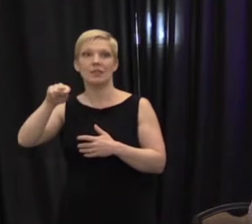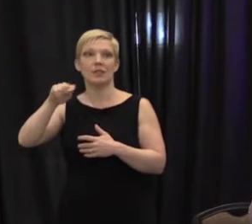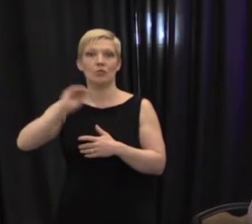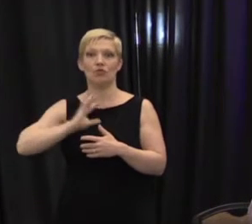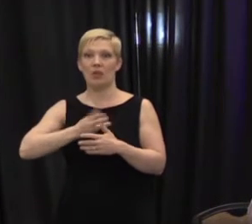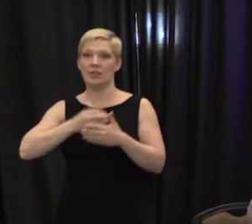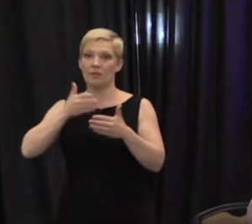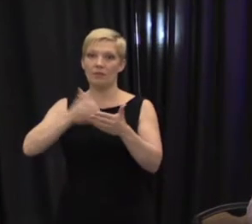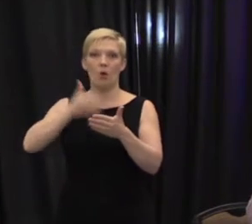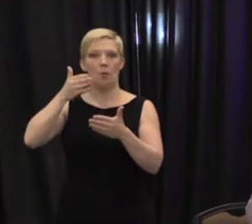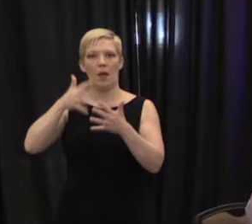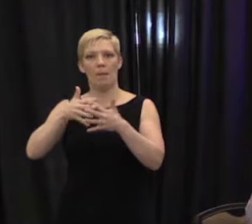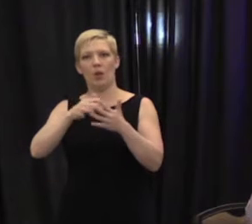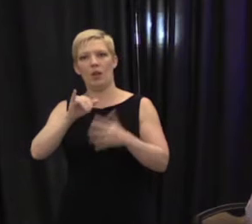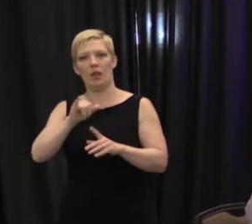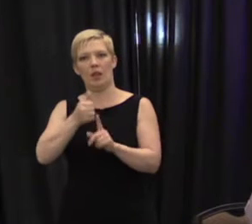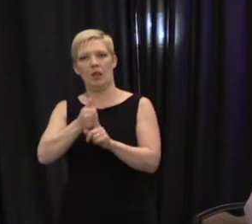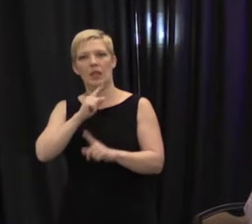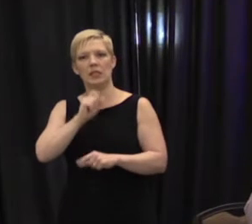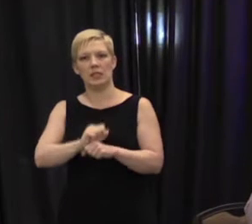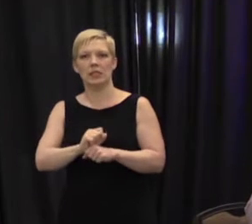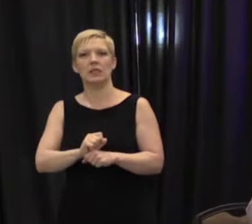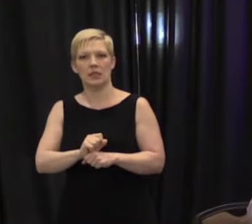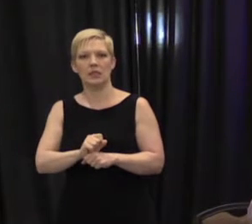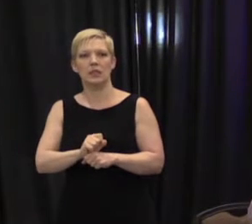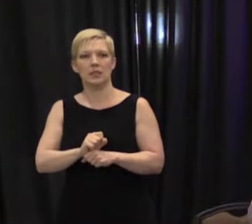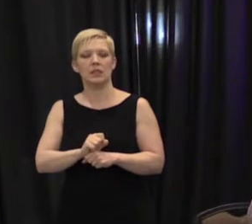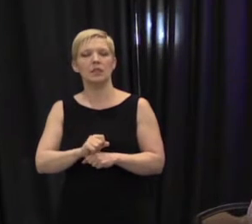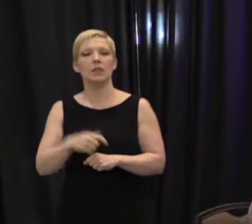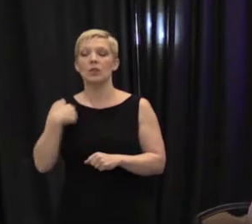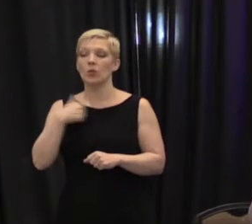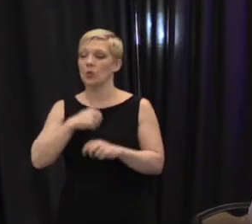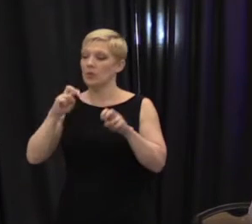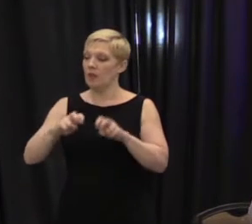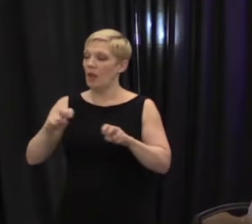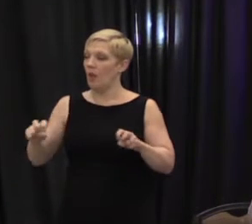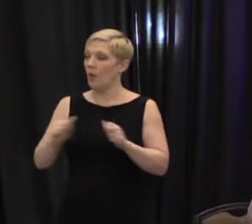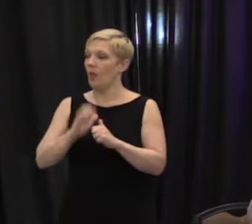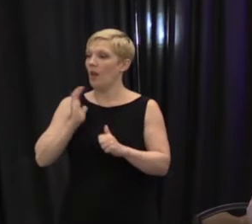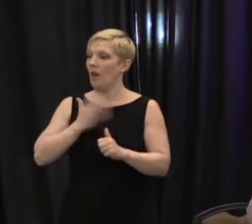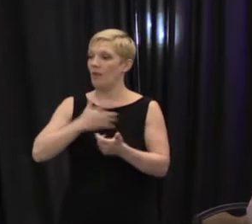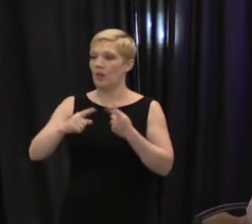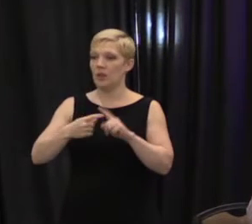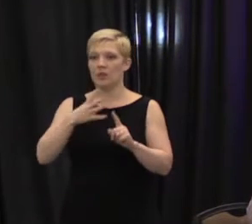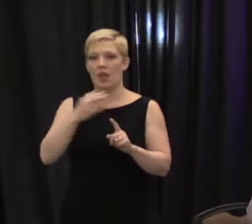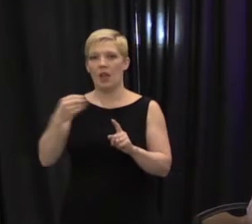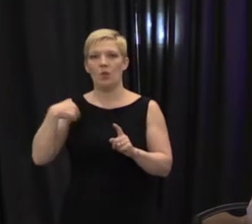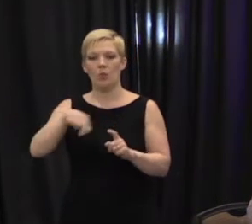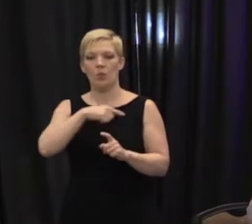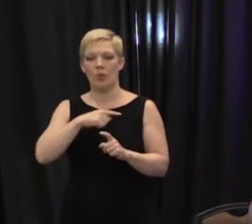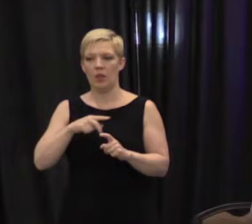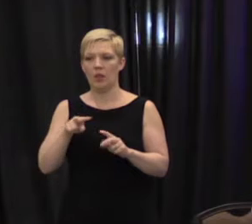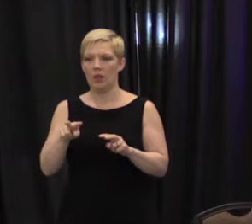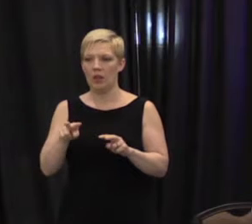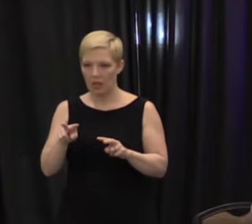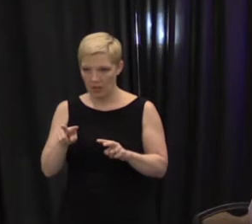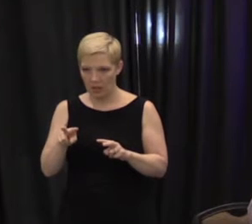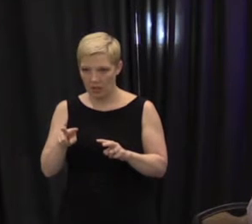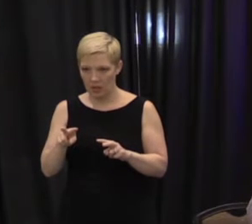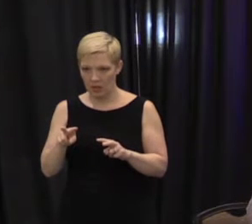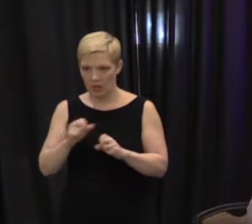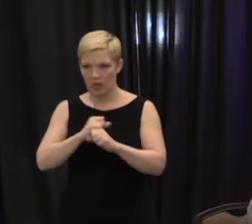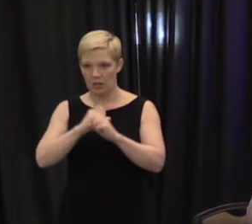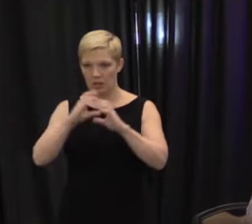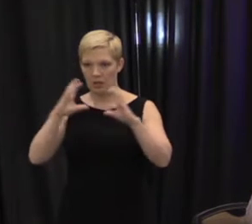transphobic, we kind of sat with our friends, air quotes, and we kind of envisioned this, again,